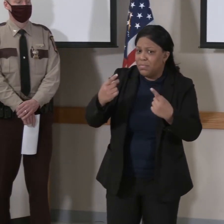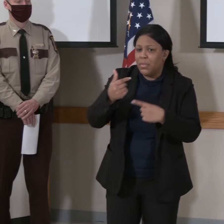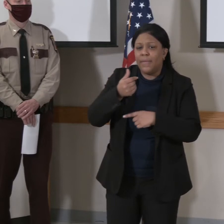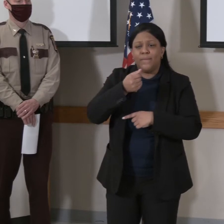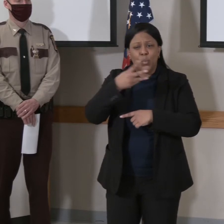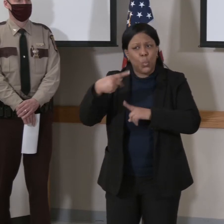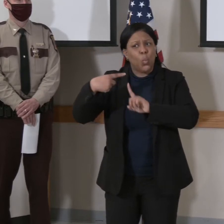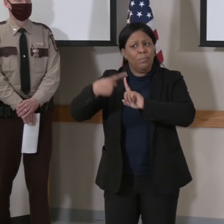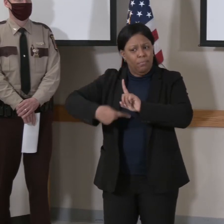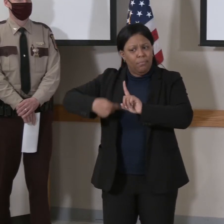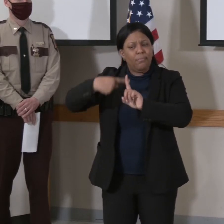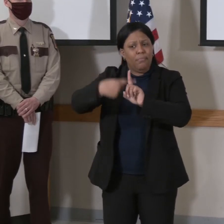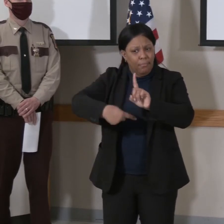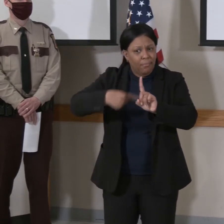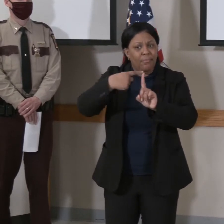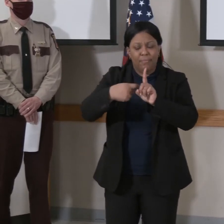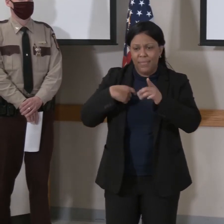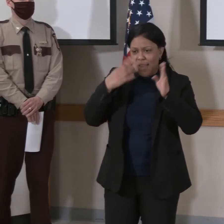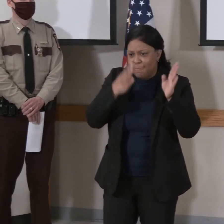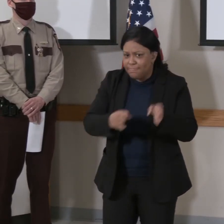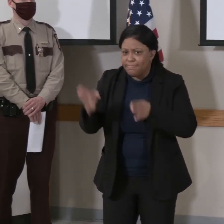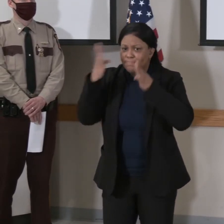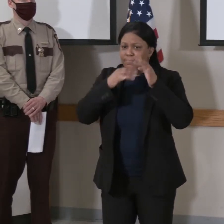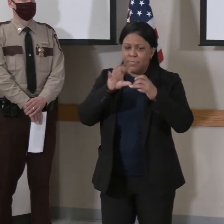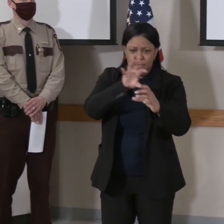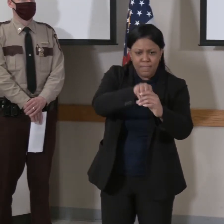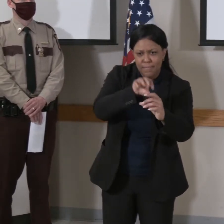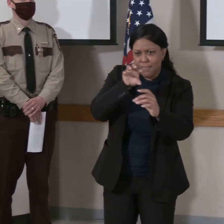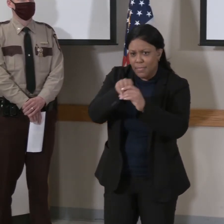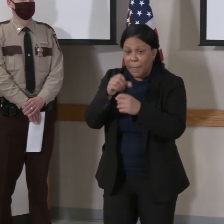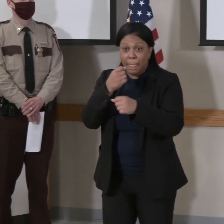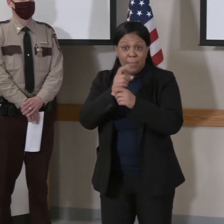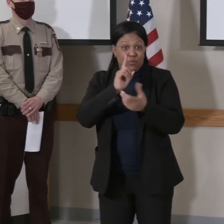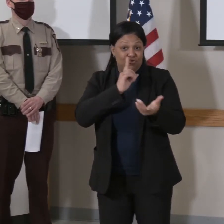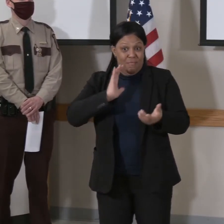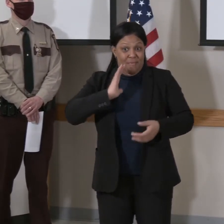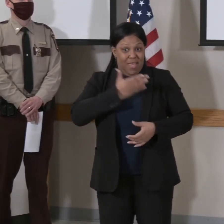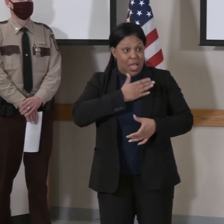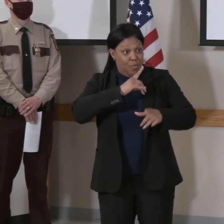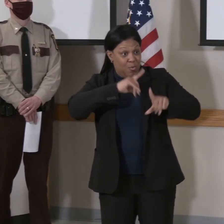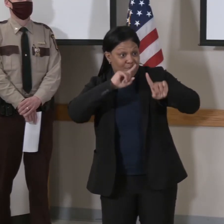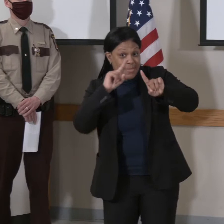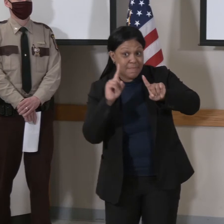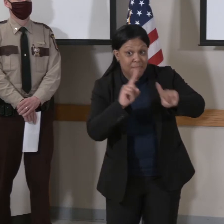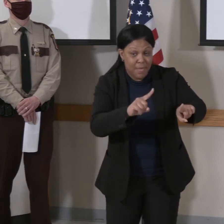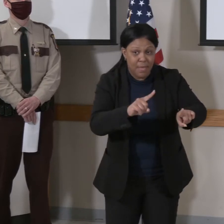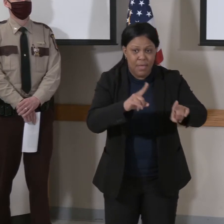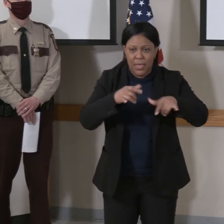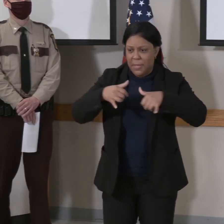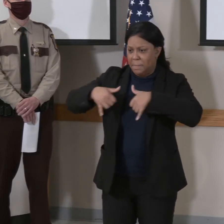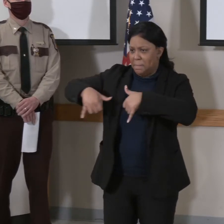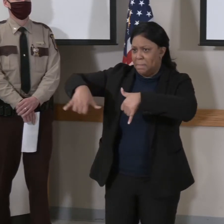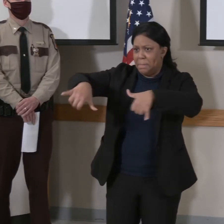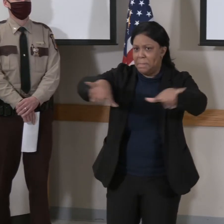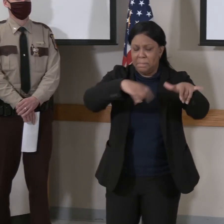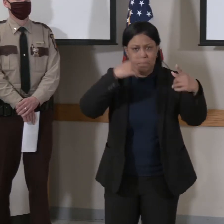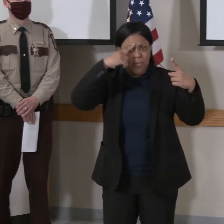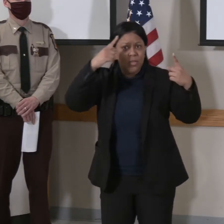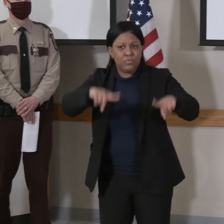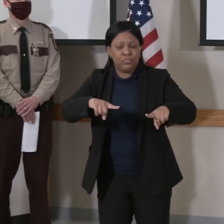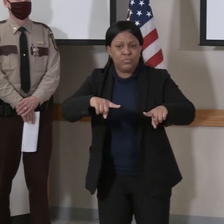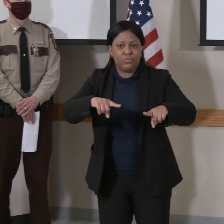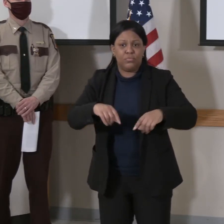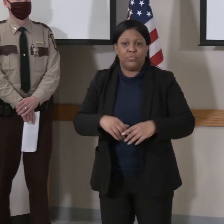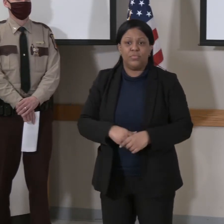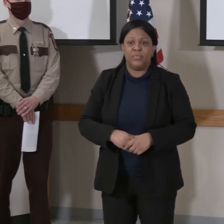in order to move forward so we can synchronize our response. And under the Governor's executive order, we will provide National Guard